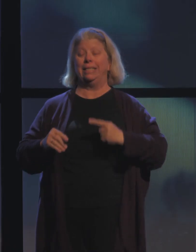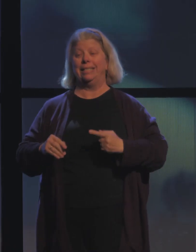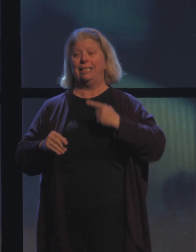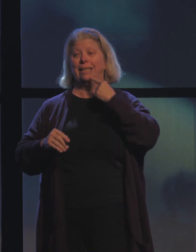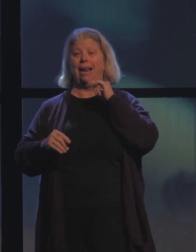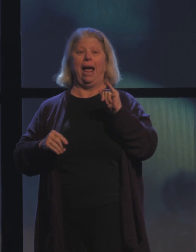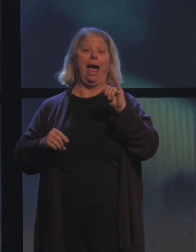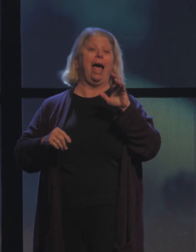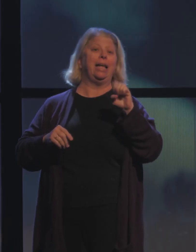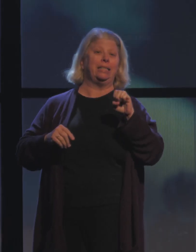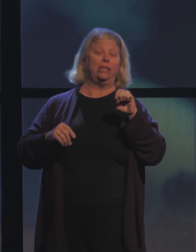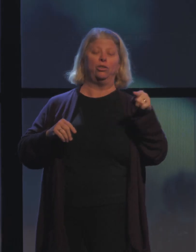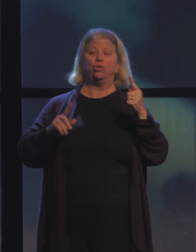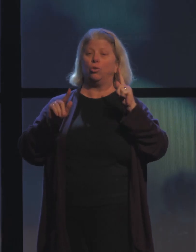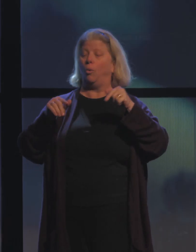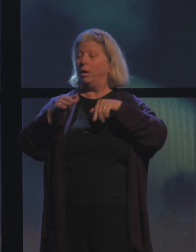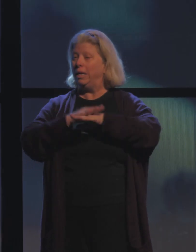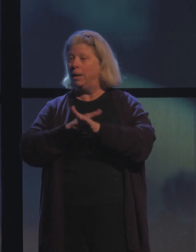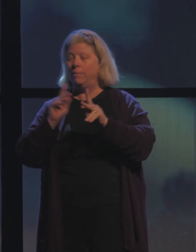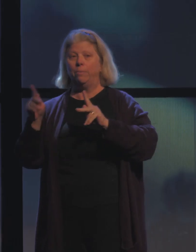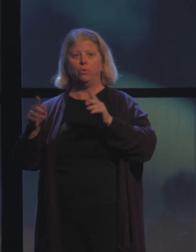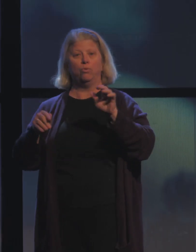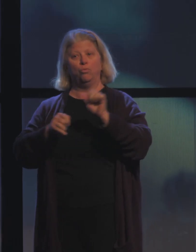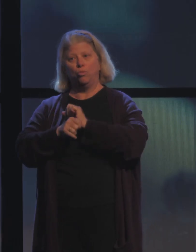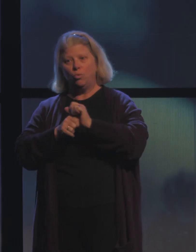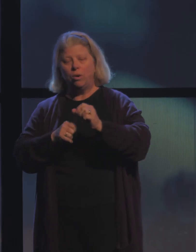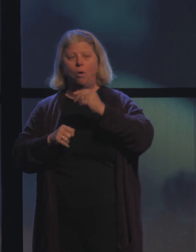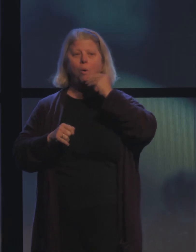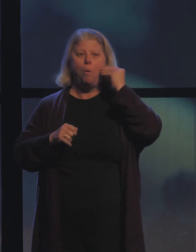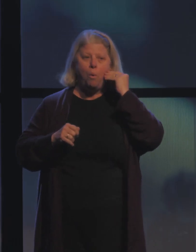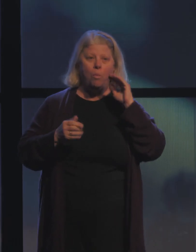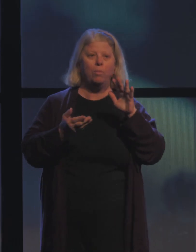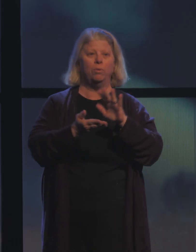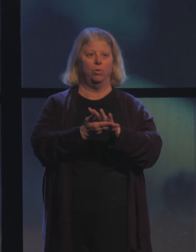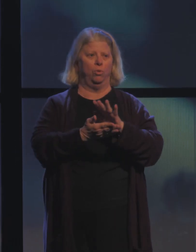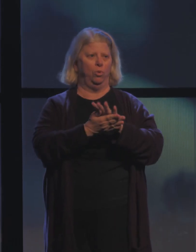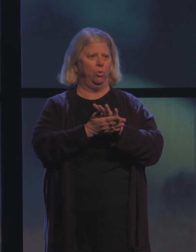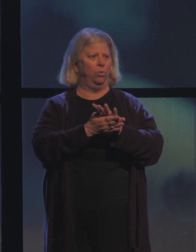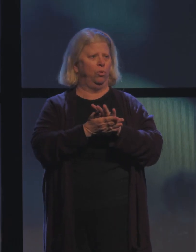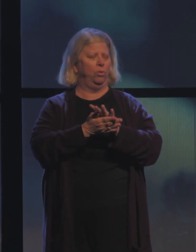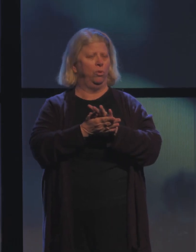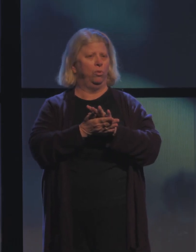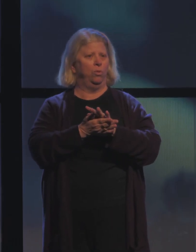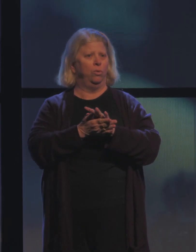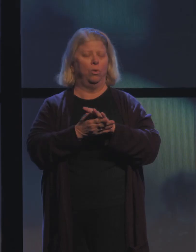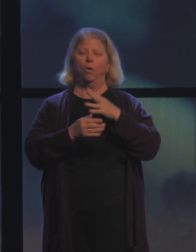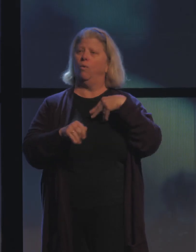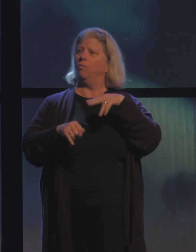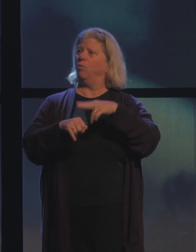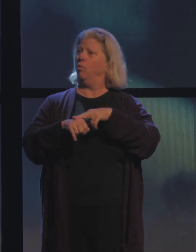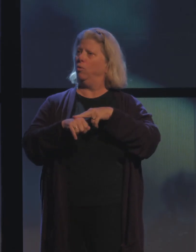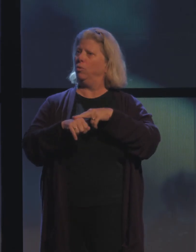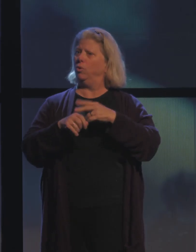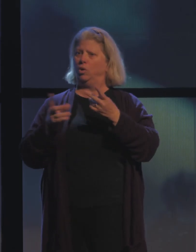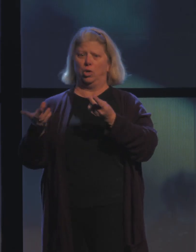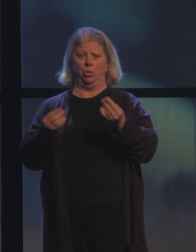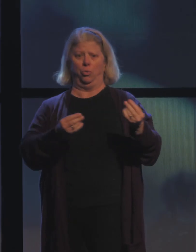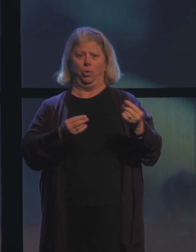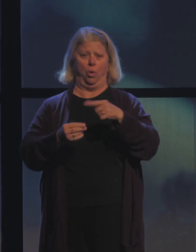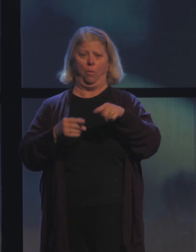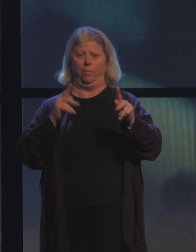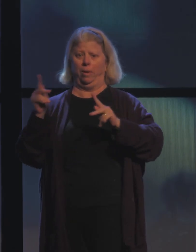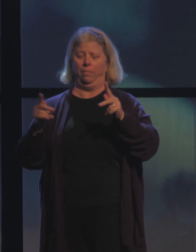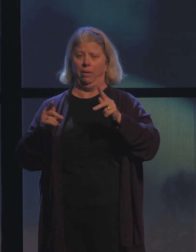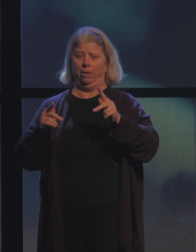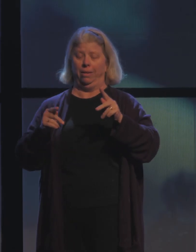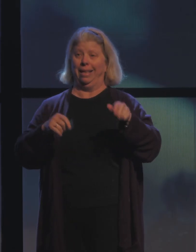ICE agents just going into people's works and home and schools. And then, of course, what were they going to do with all of these people? They